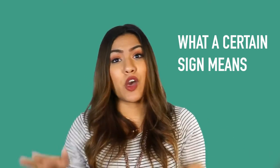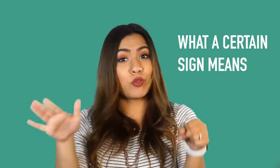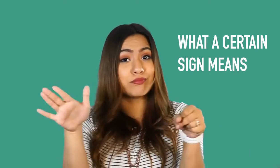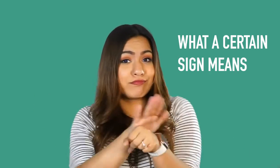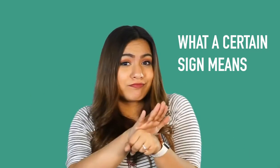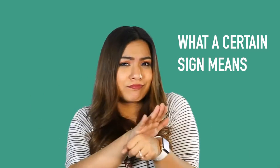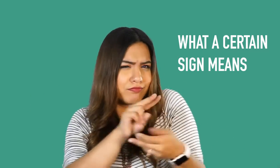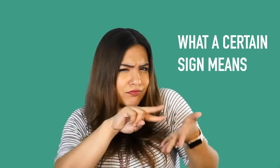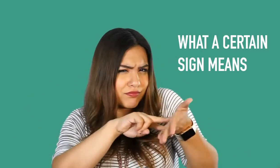So